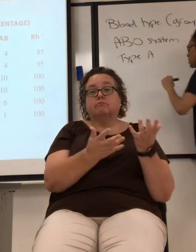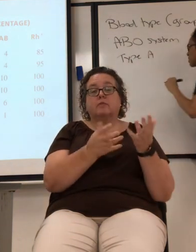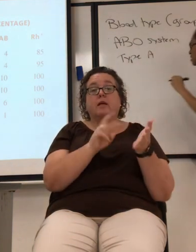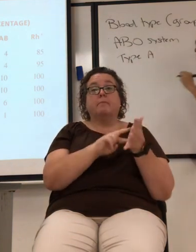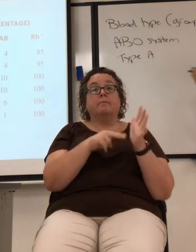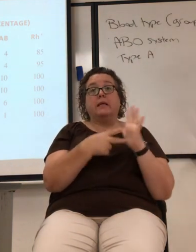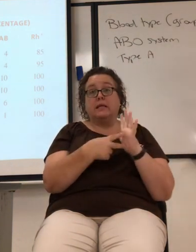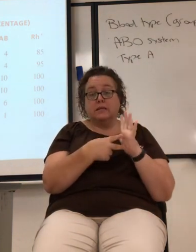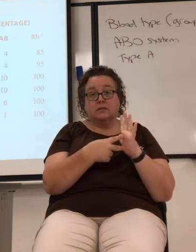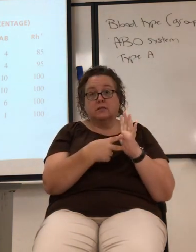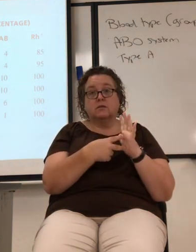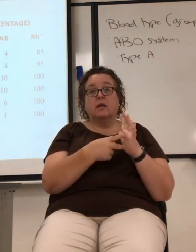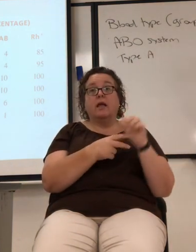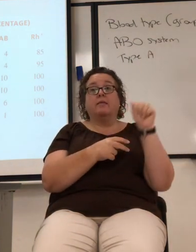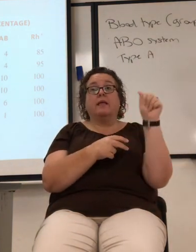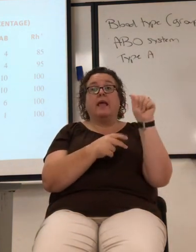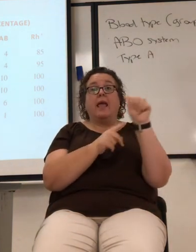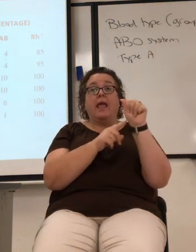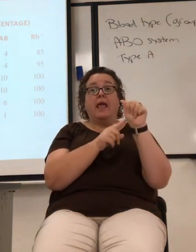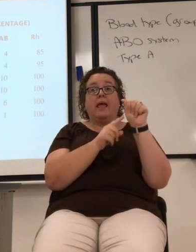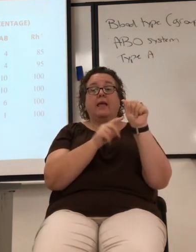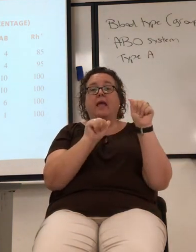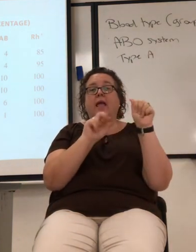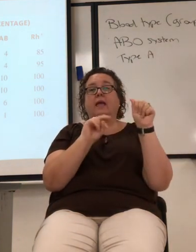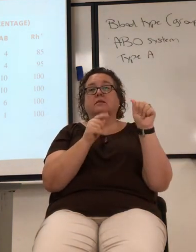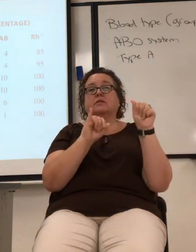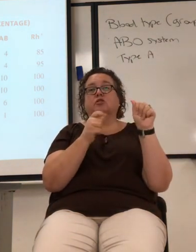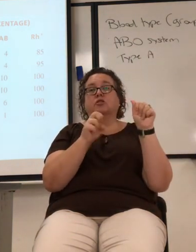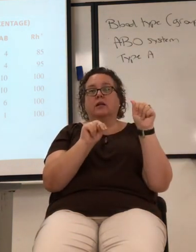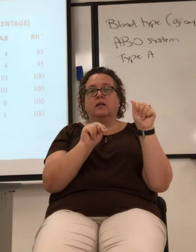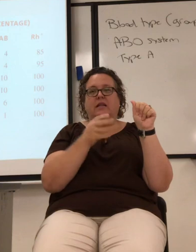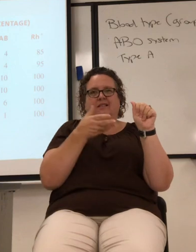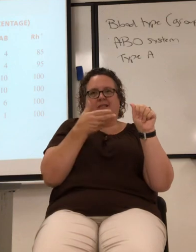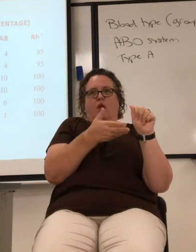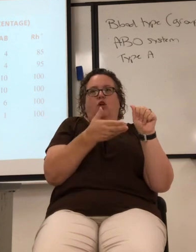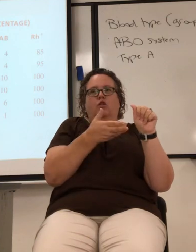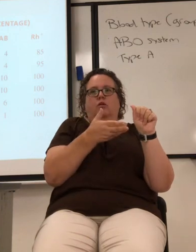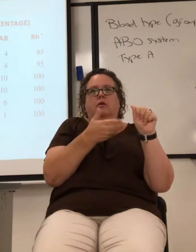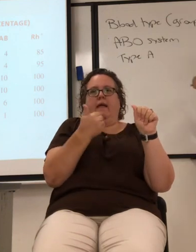that means the A antigen is present.